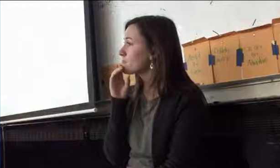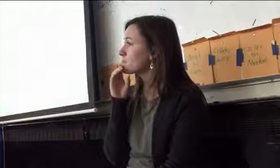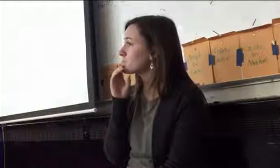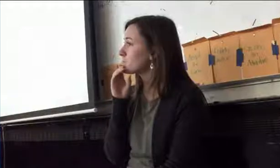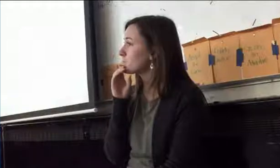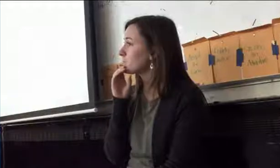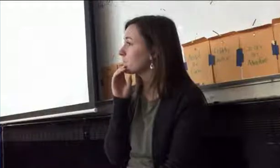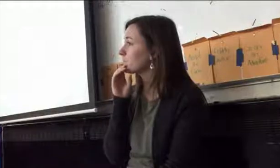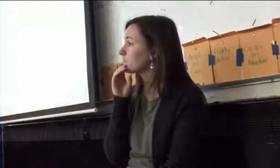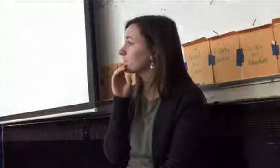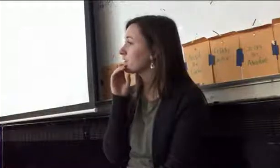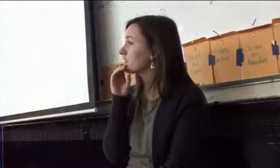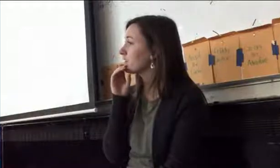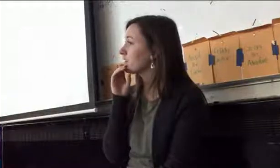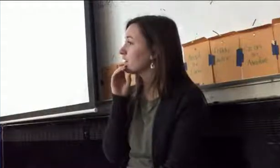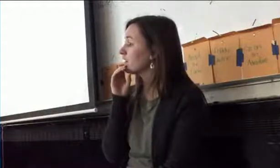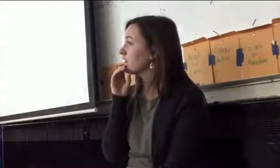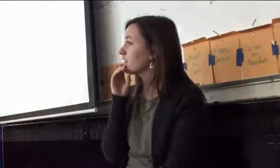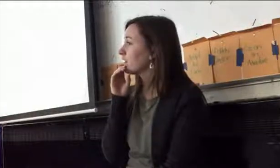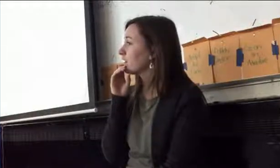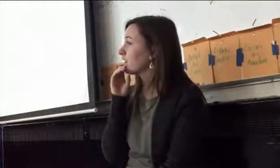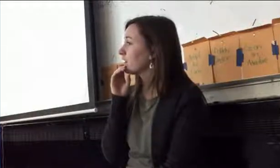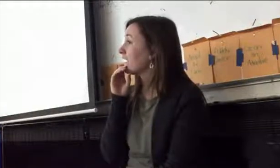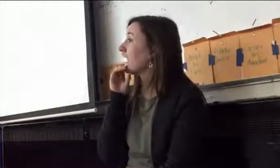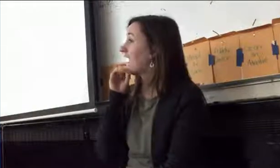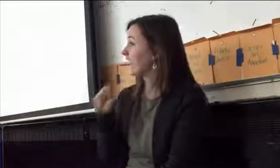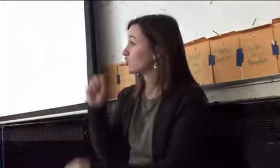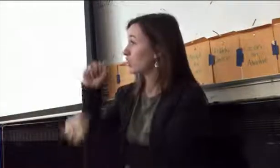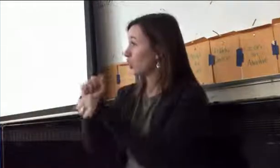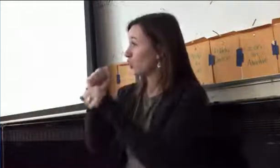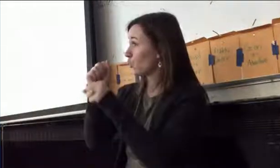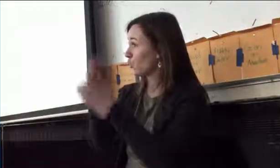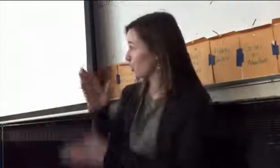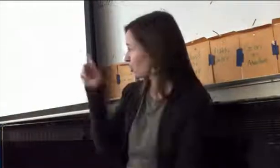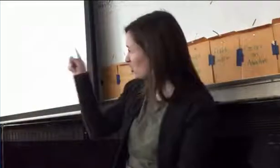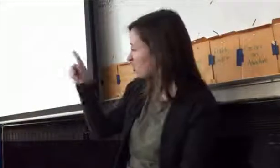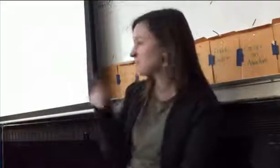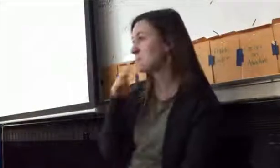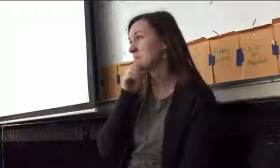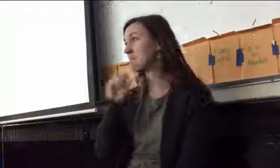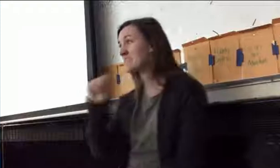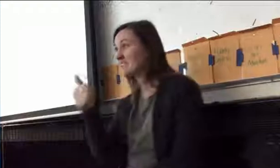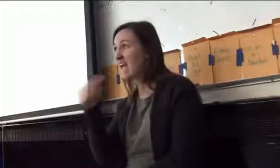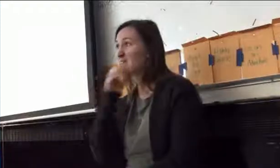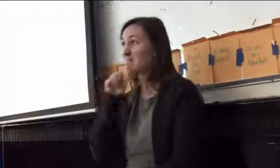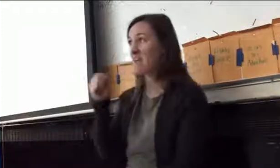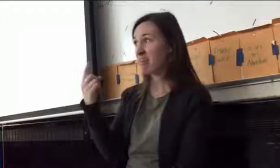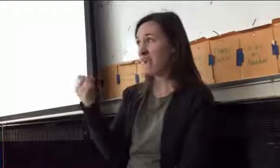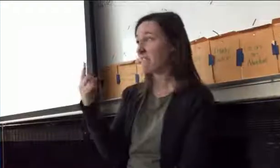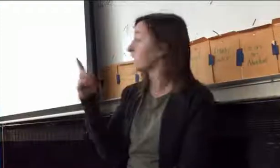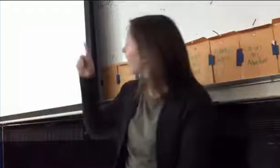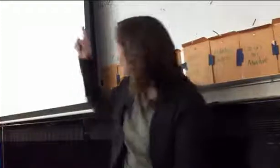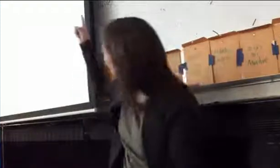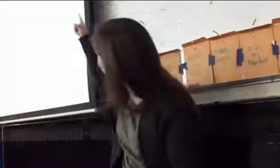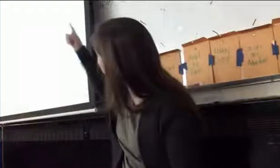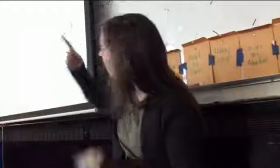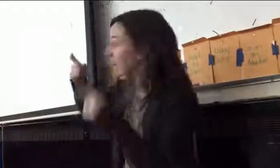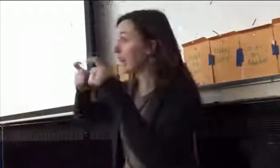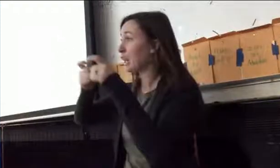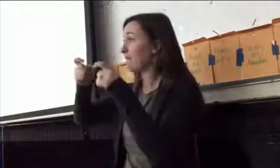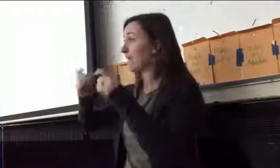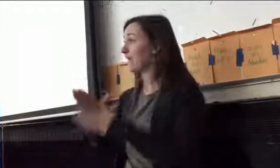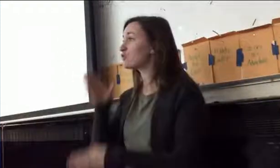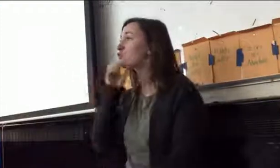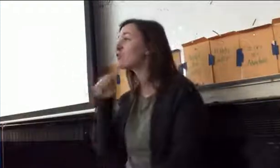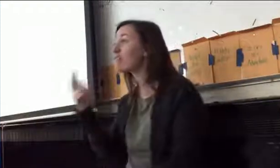then these are your managers who are 13. 13. Okay, so go ahead and write down what are some dangers that